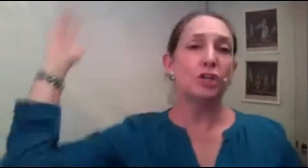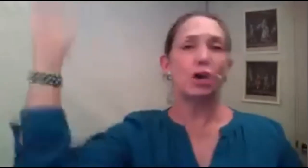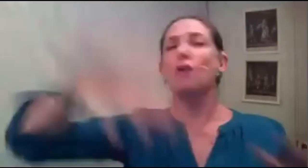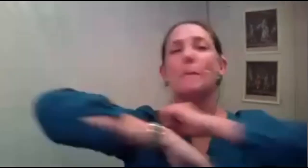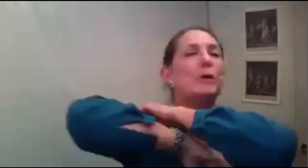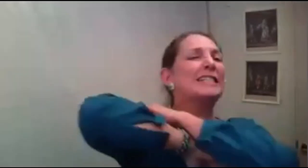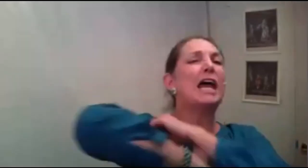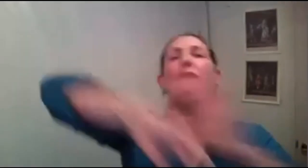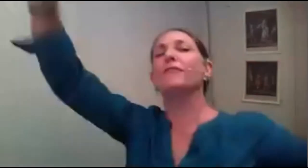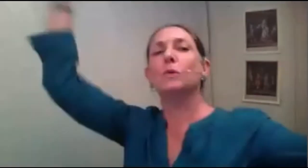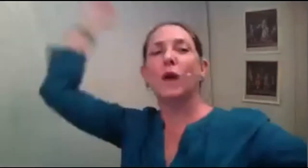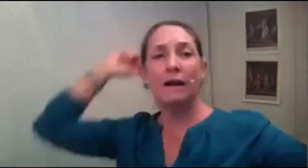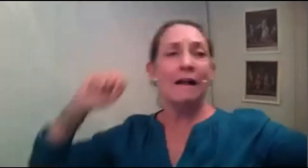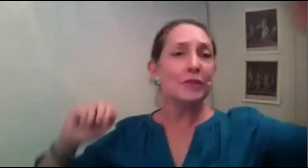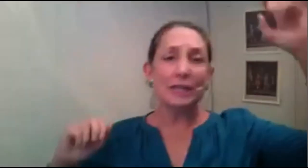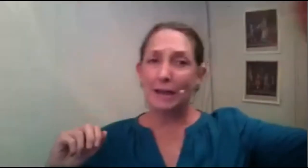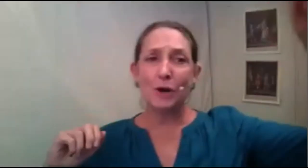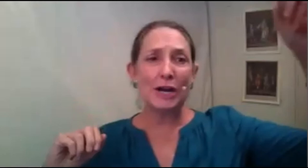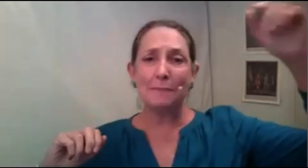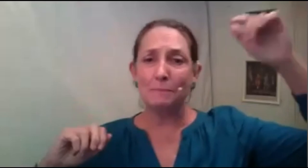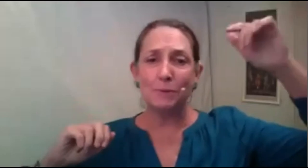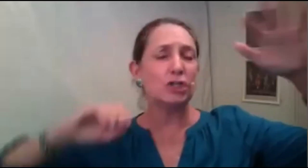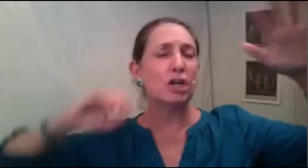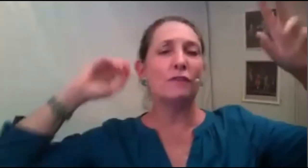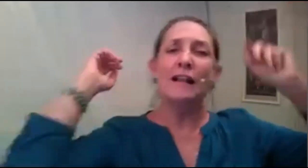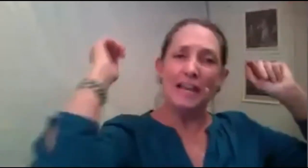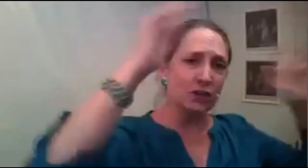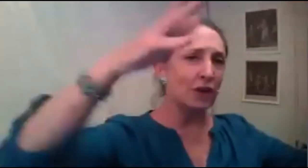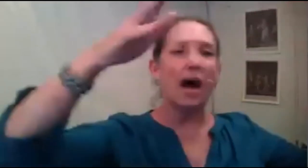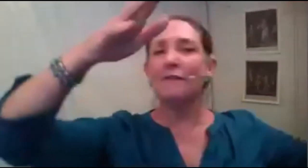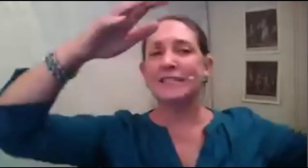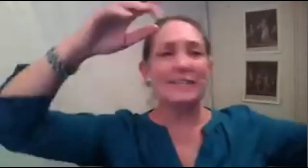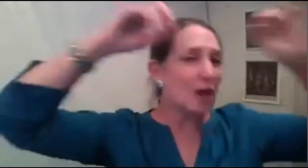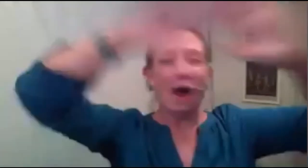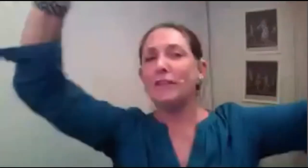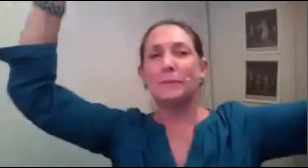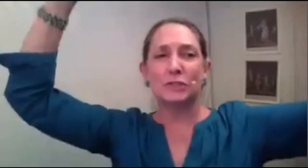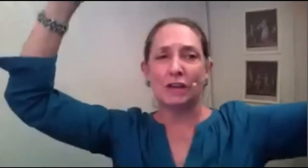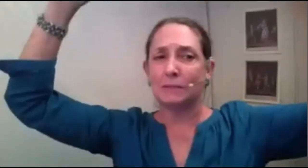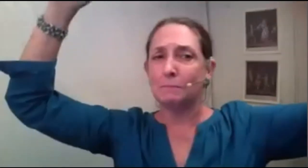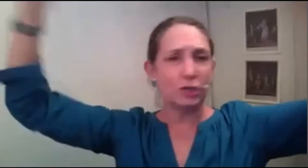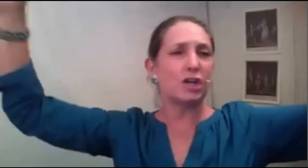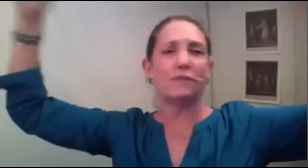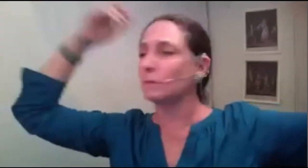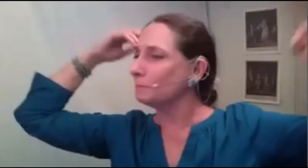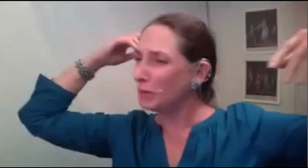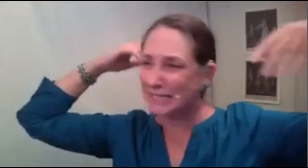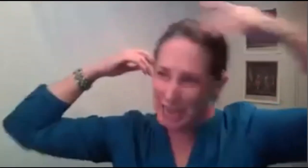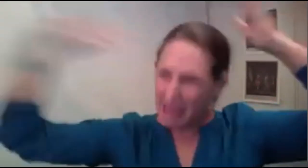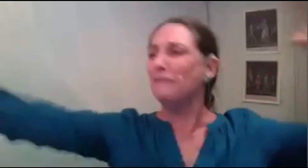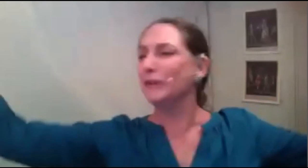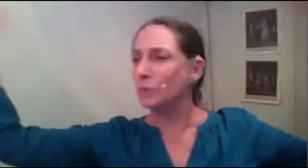been pushed over, books everywhere. The library had been pushed over, each of their offices, all the bookshelves had been pushed over. There were